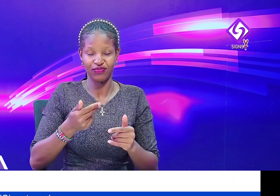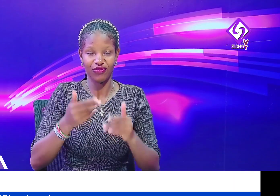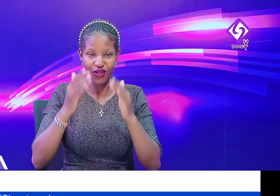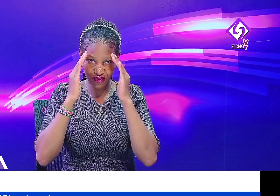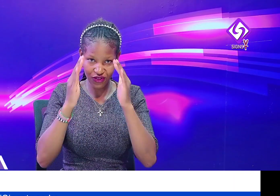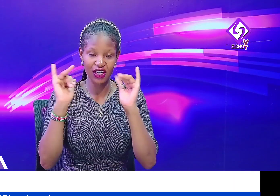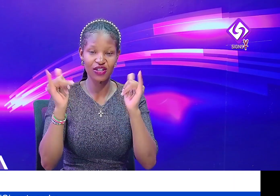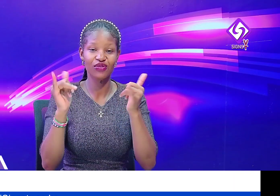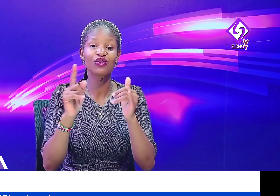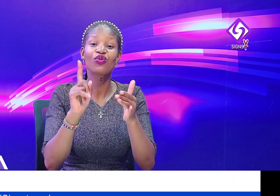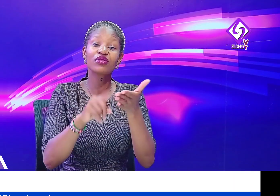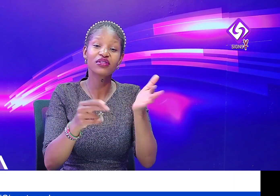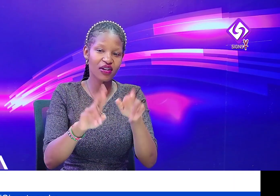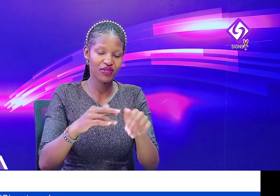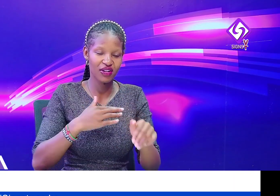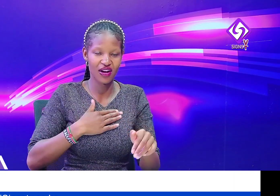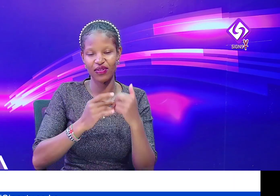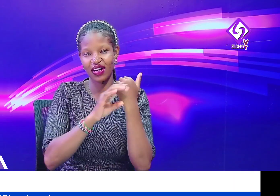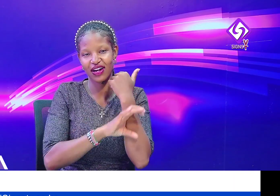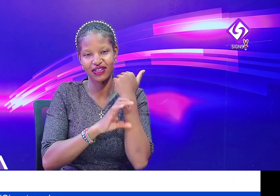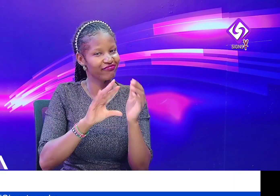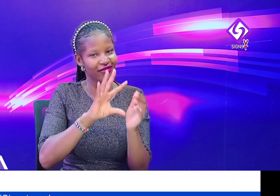Let's focus on our news.